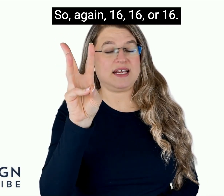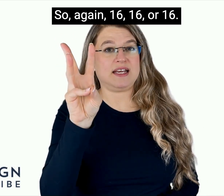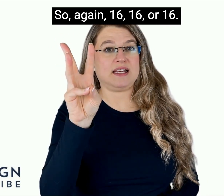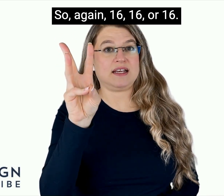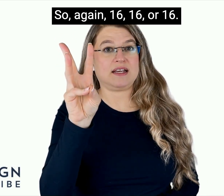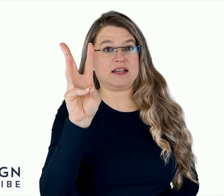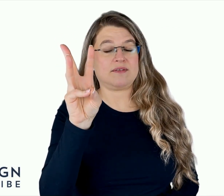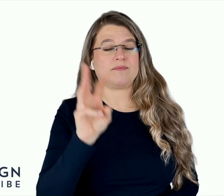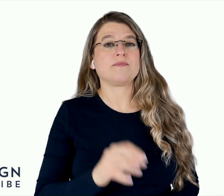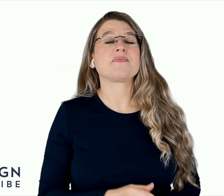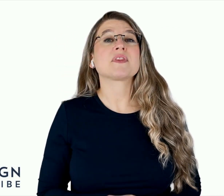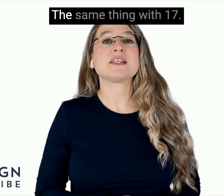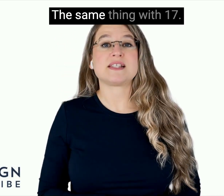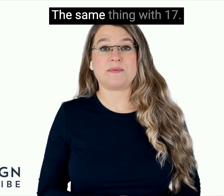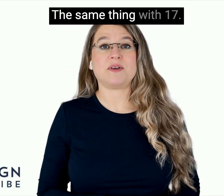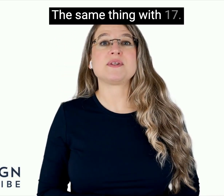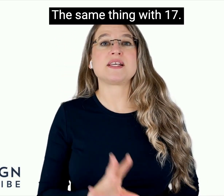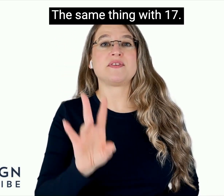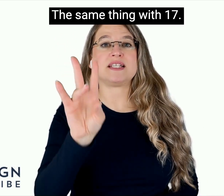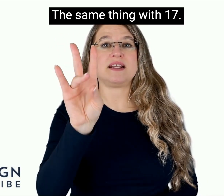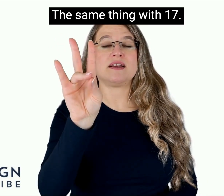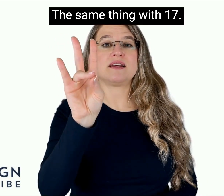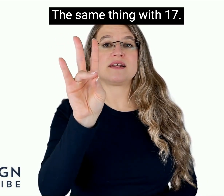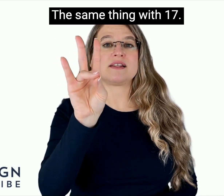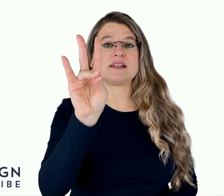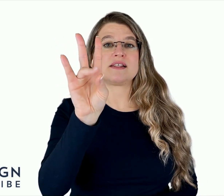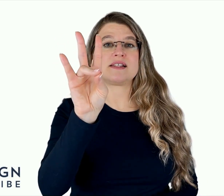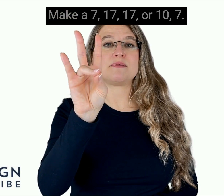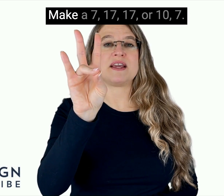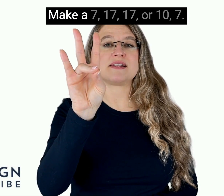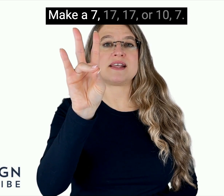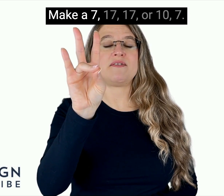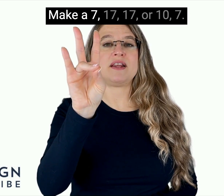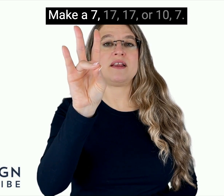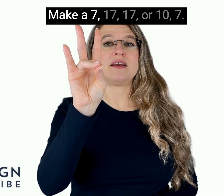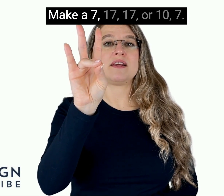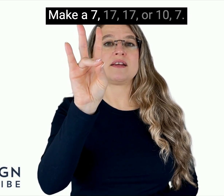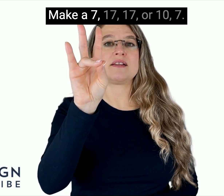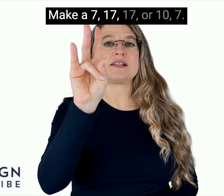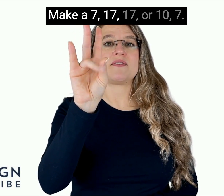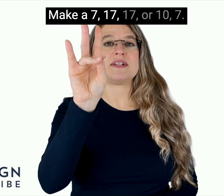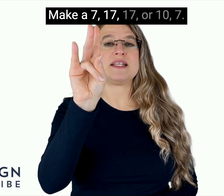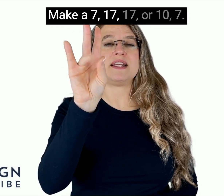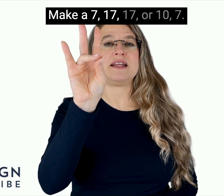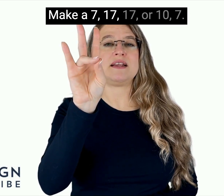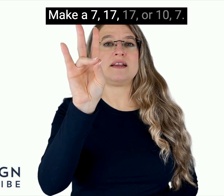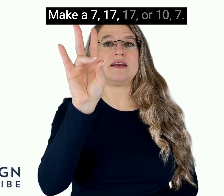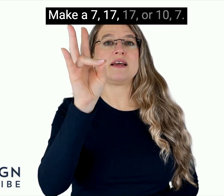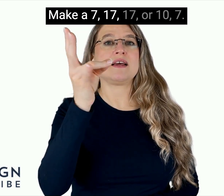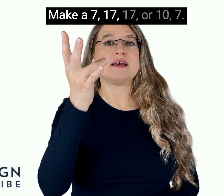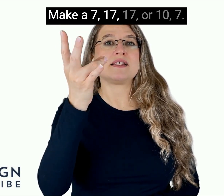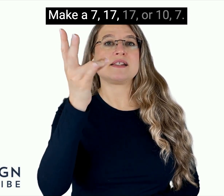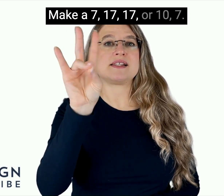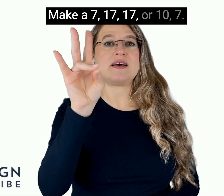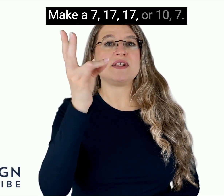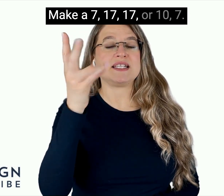16. The same thing with 17. Make a 7, 17,